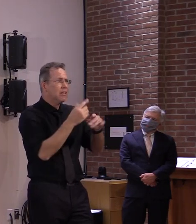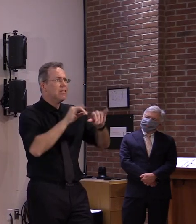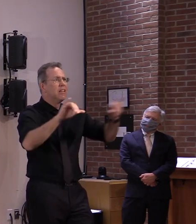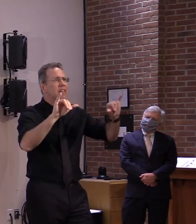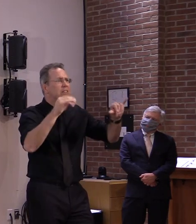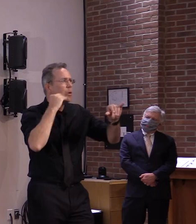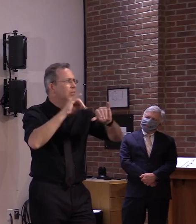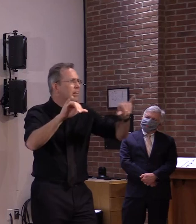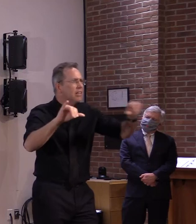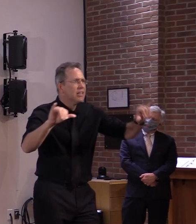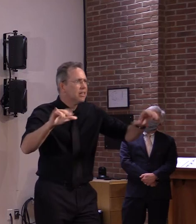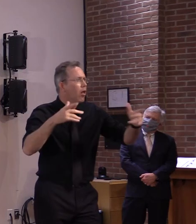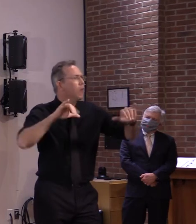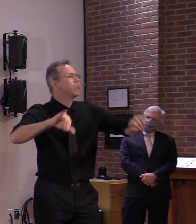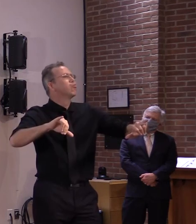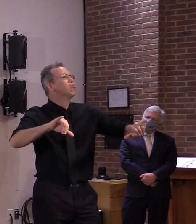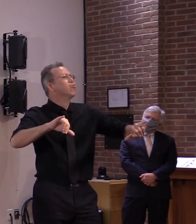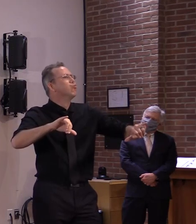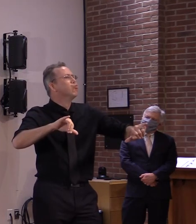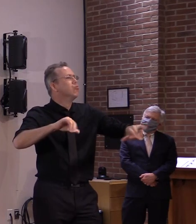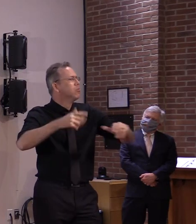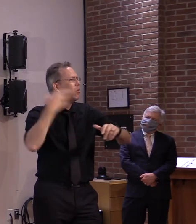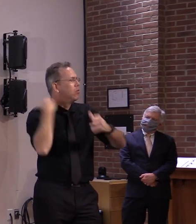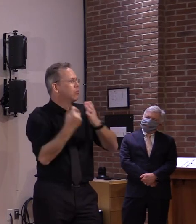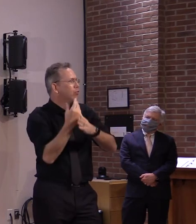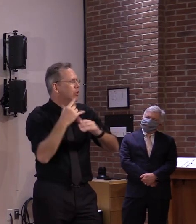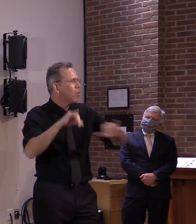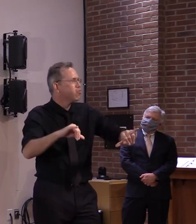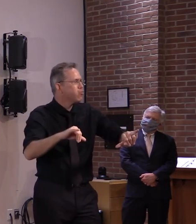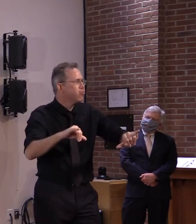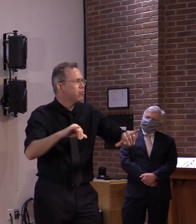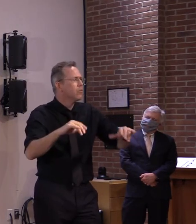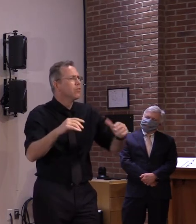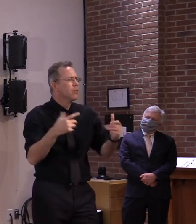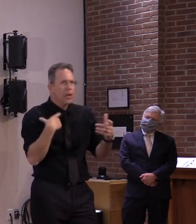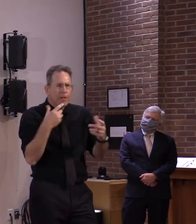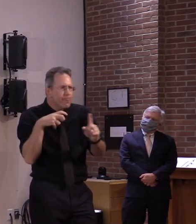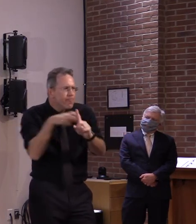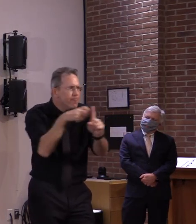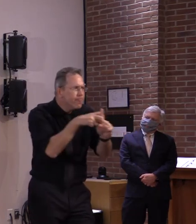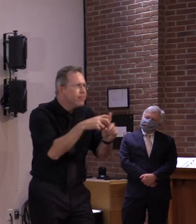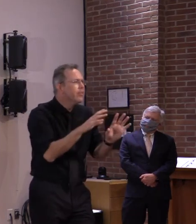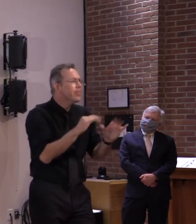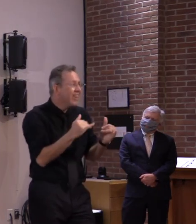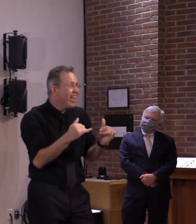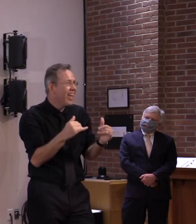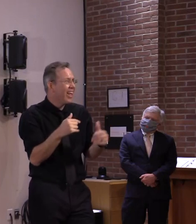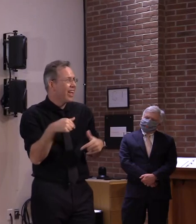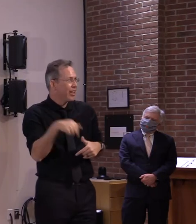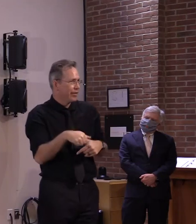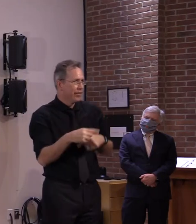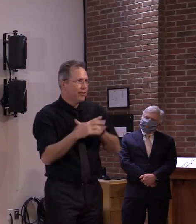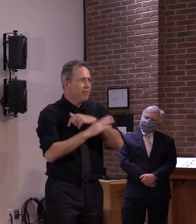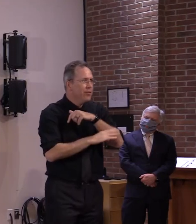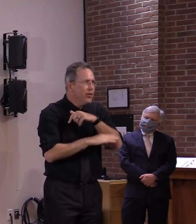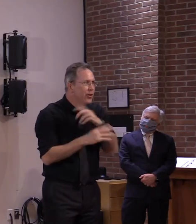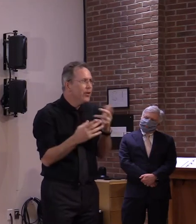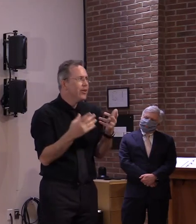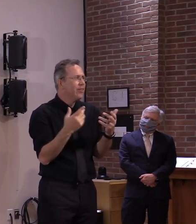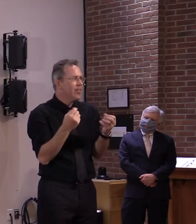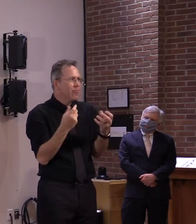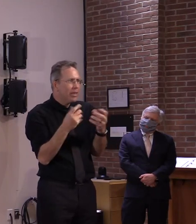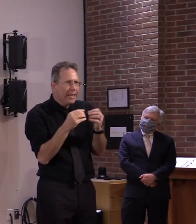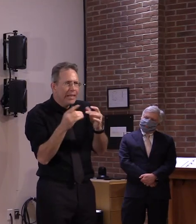three contacts per case. We're seeing more abundant contacts per case, which is why you're reporting on the 30